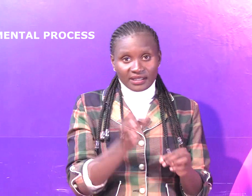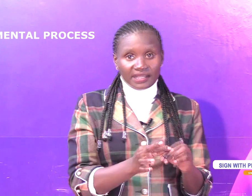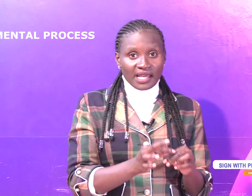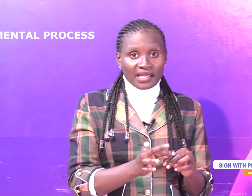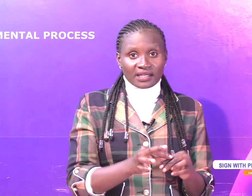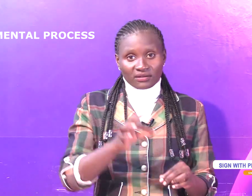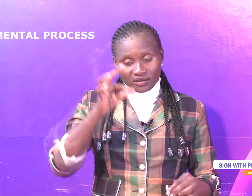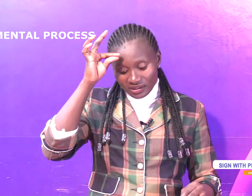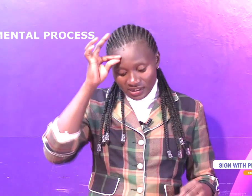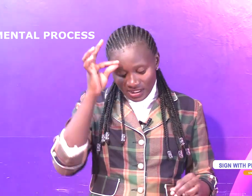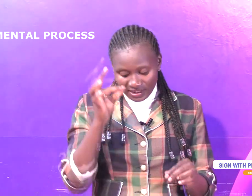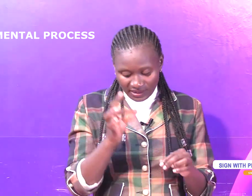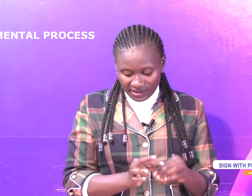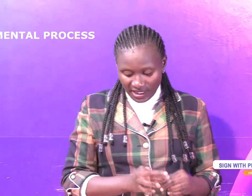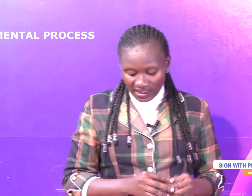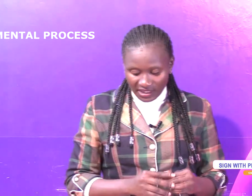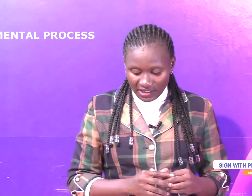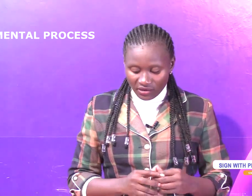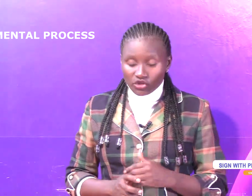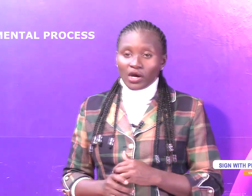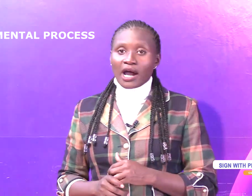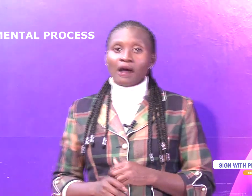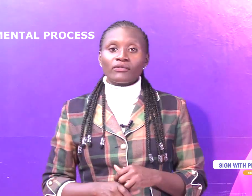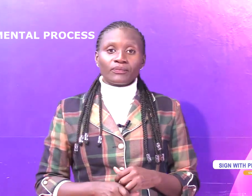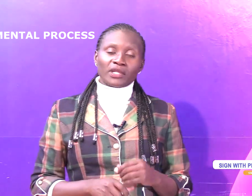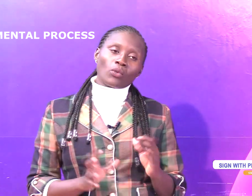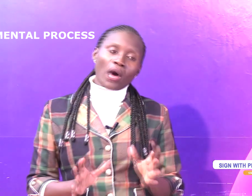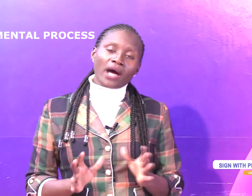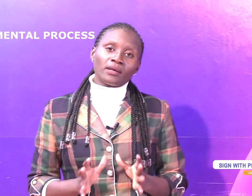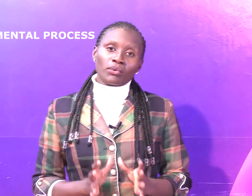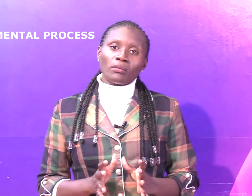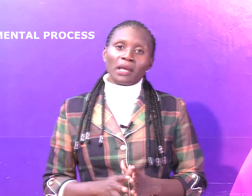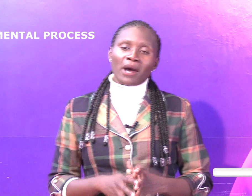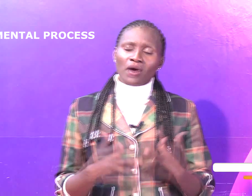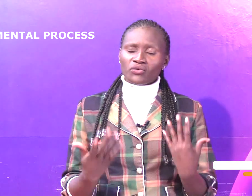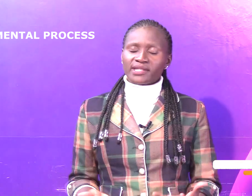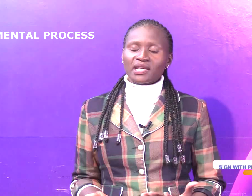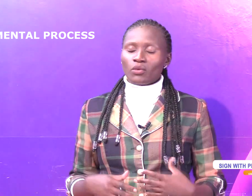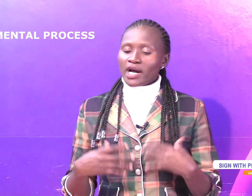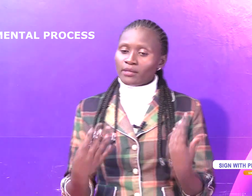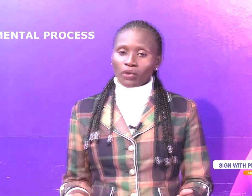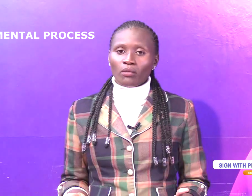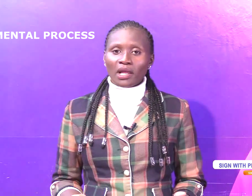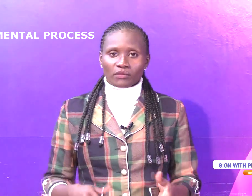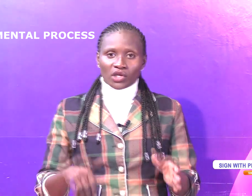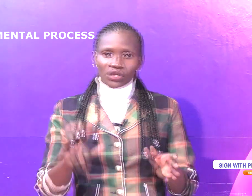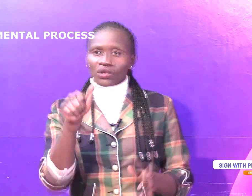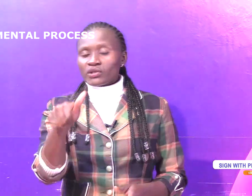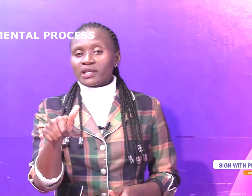decide, decide. And then you also have the word problem. How do we sign the word problem? So using a thumbnail,